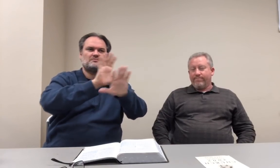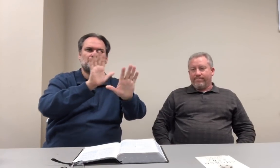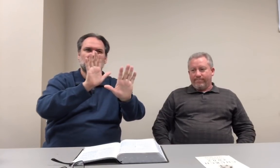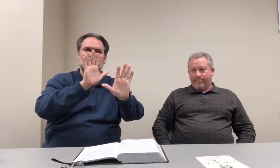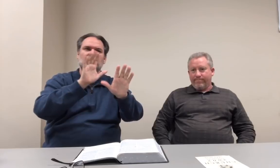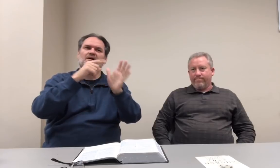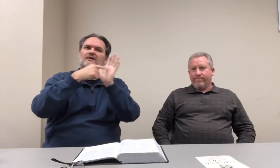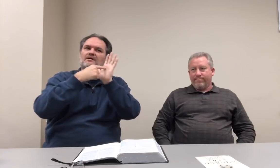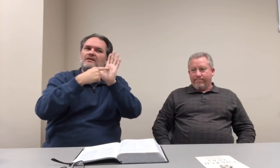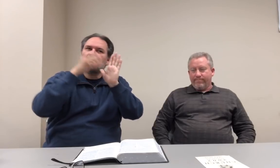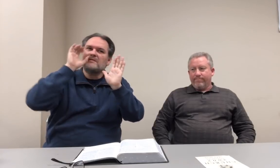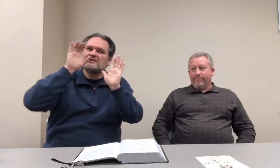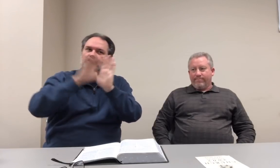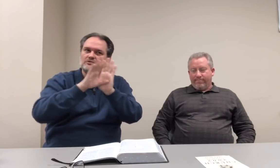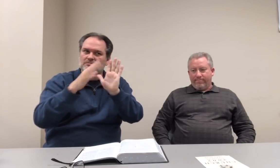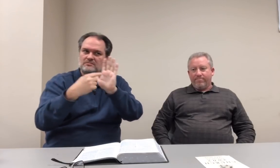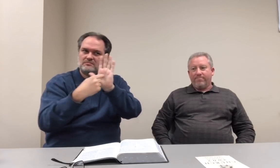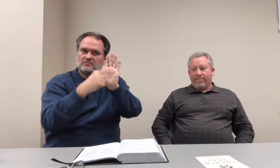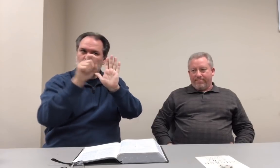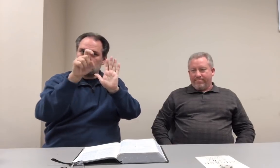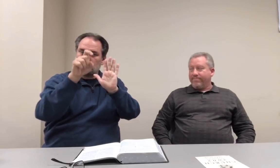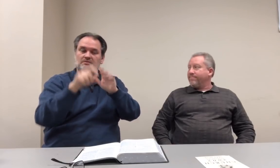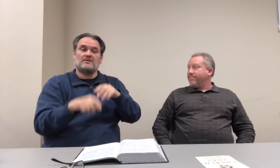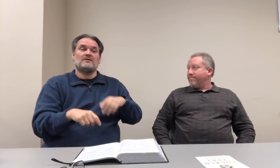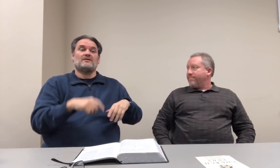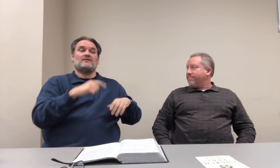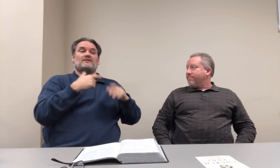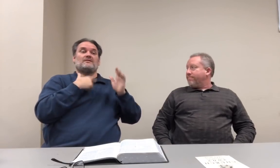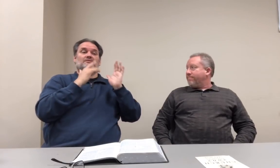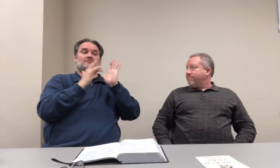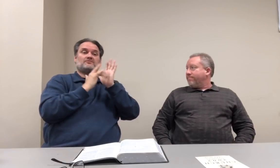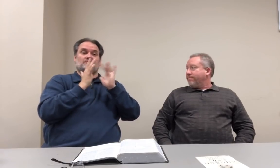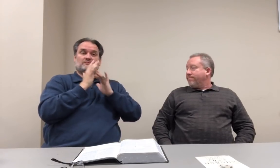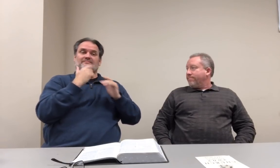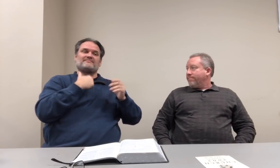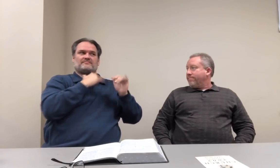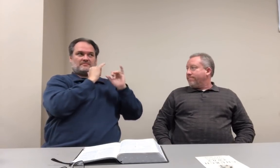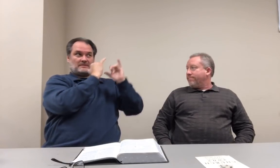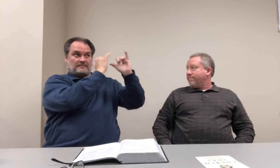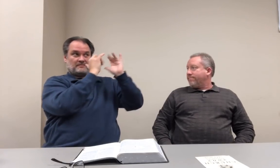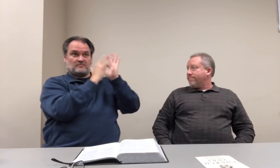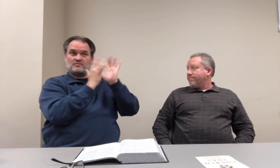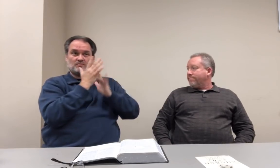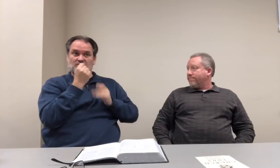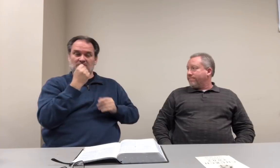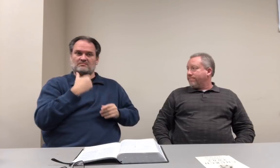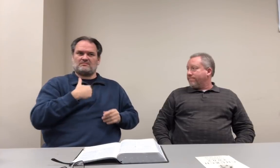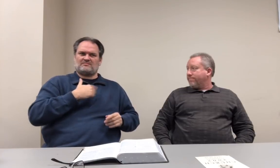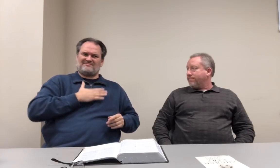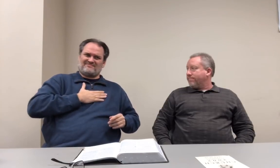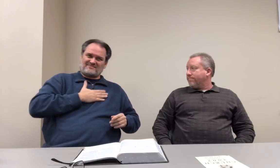And in what will have to blow my mind most probably of all the miraculous things to think of, just the